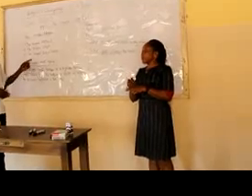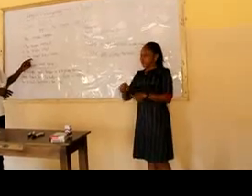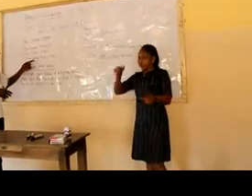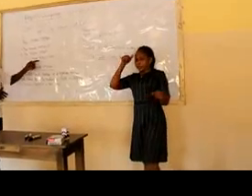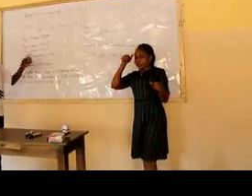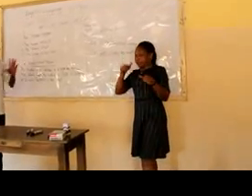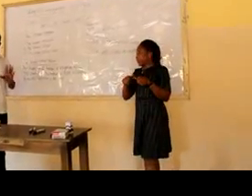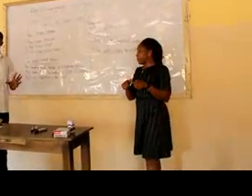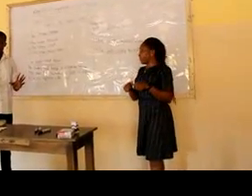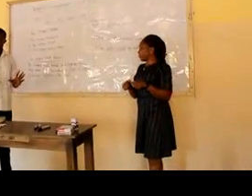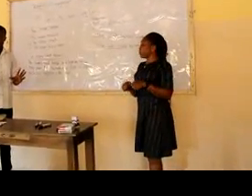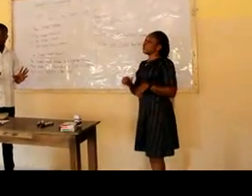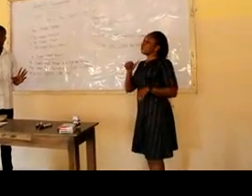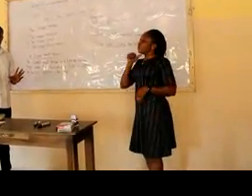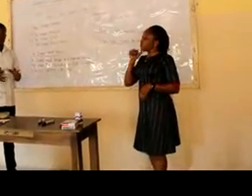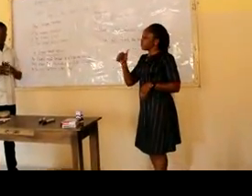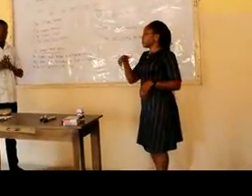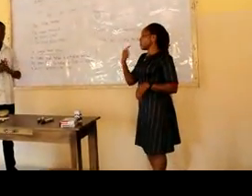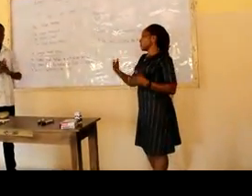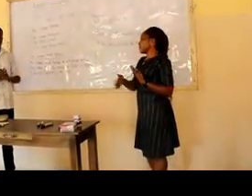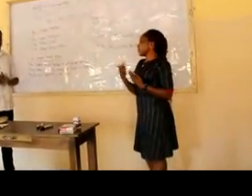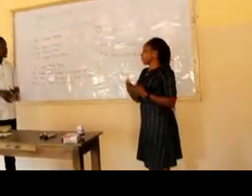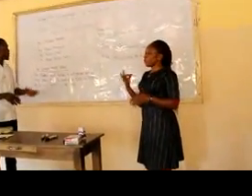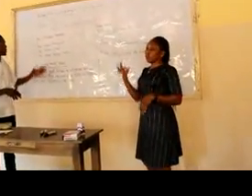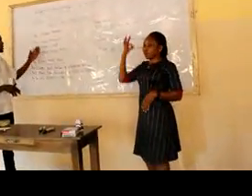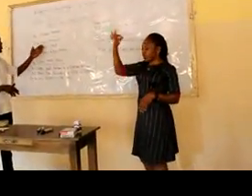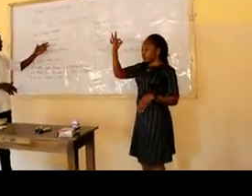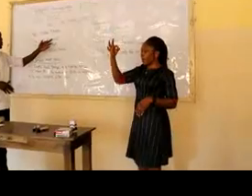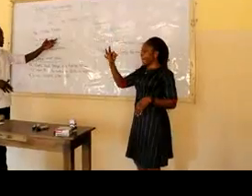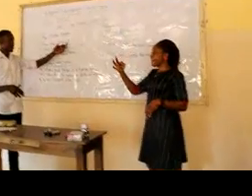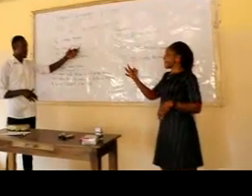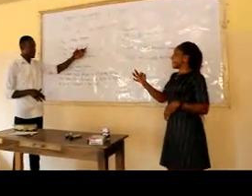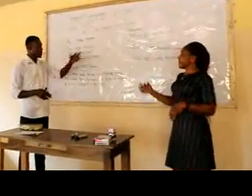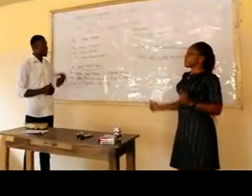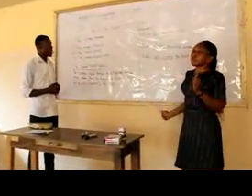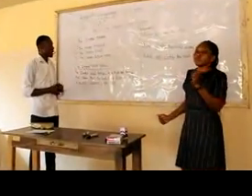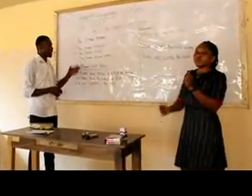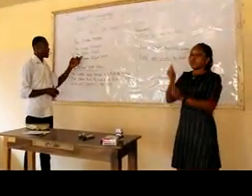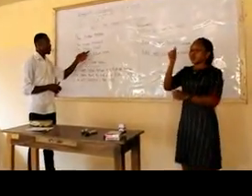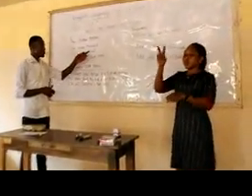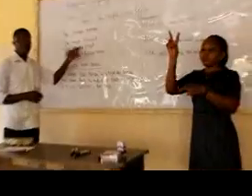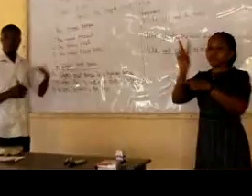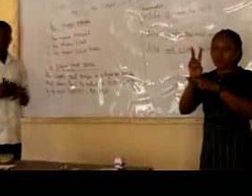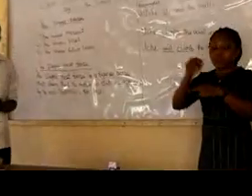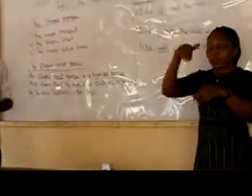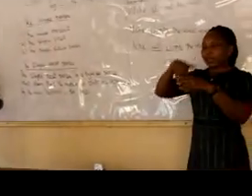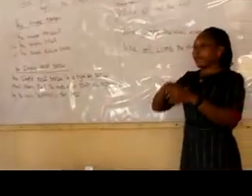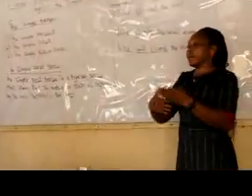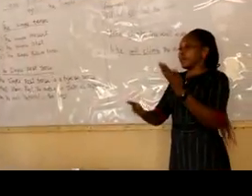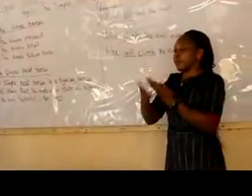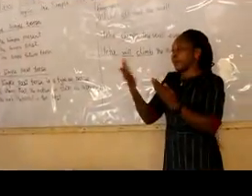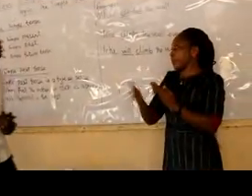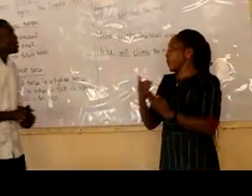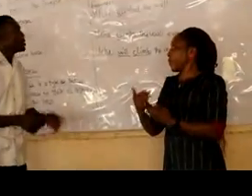you, not the simple future, most verbs in the simple present and simple past